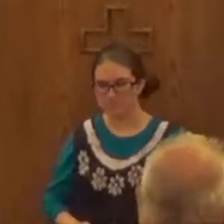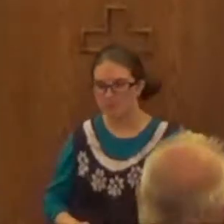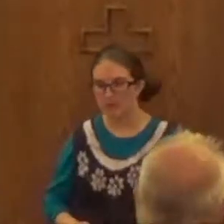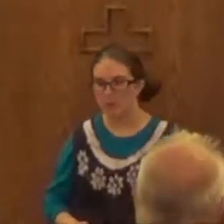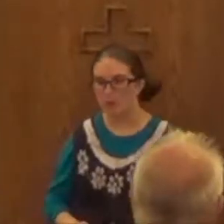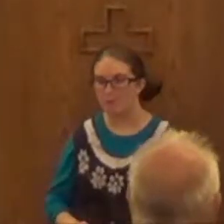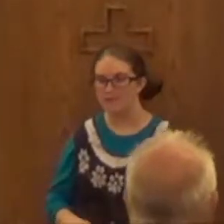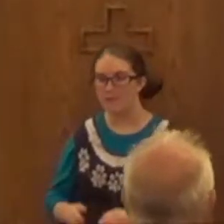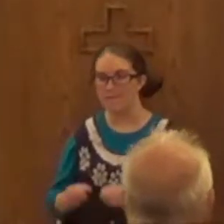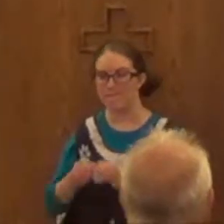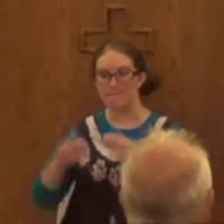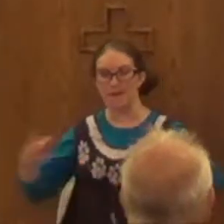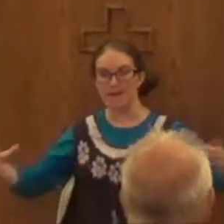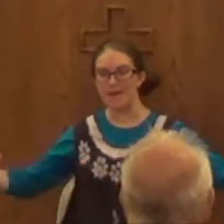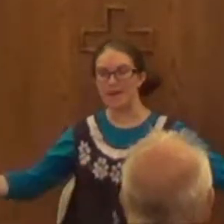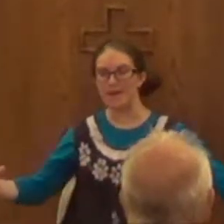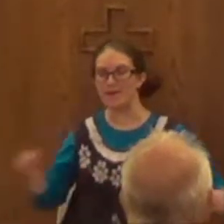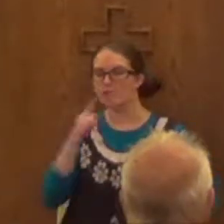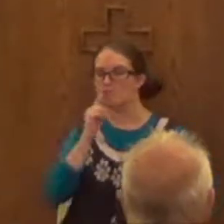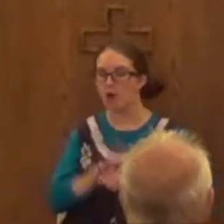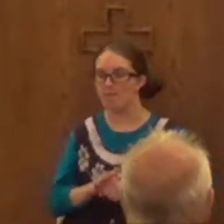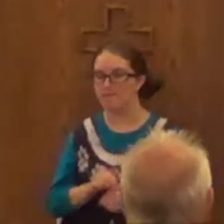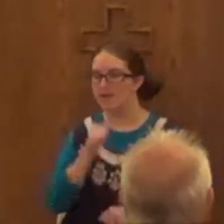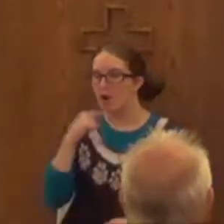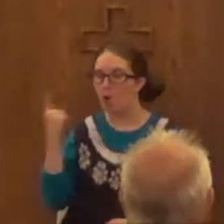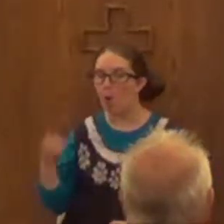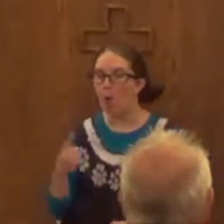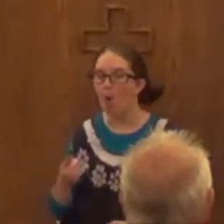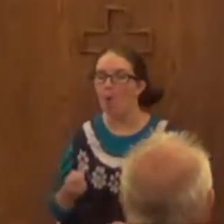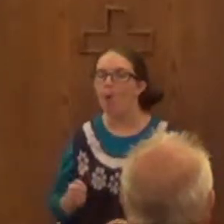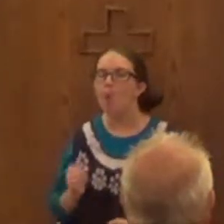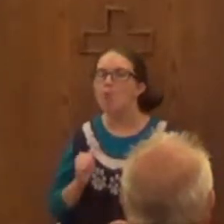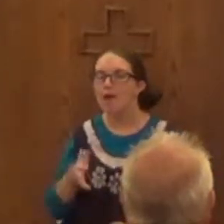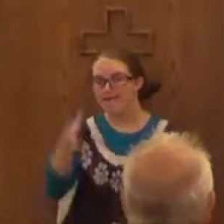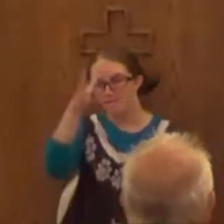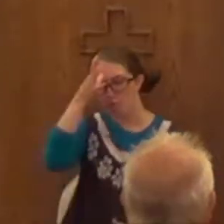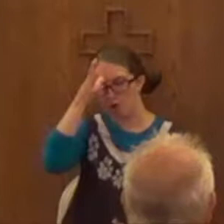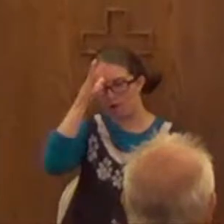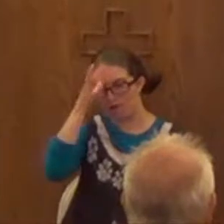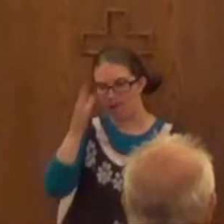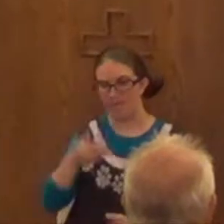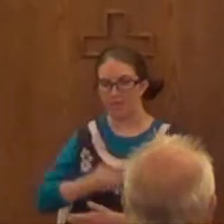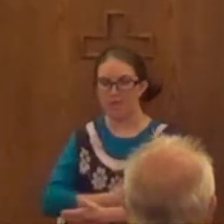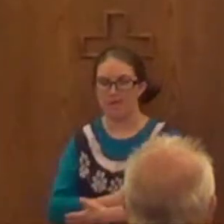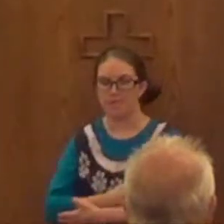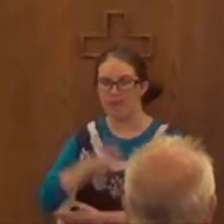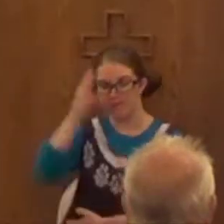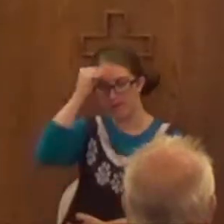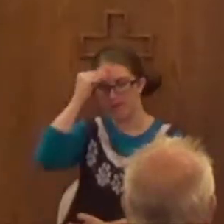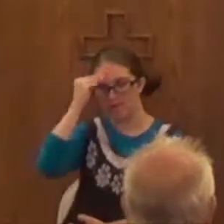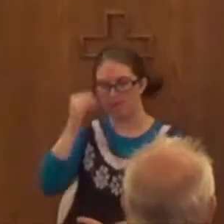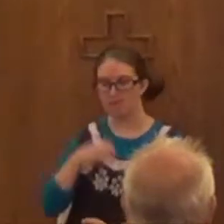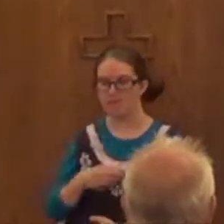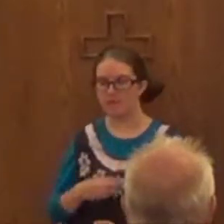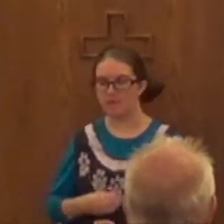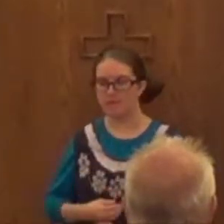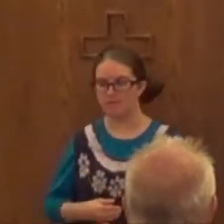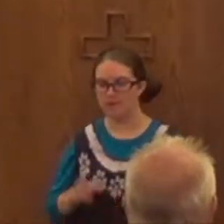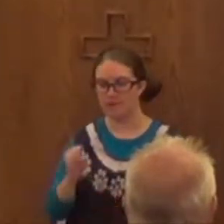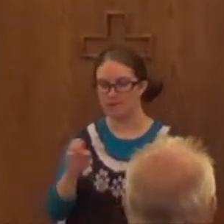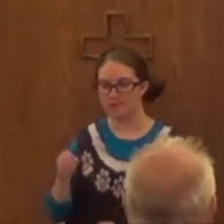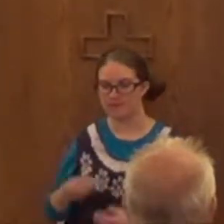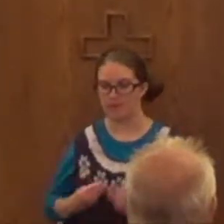major promise. Not only will I become the father of a new baby boy, but my seed